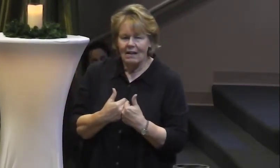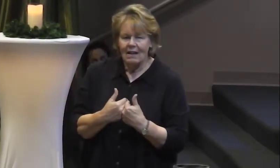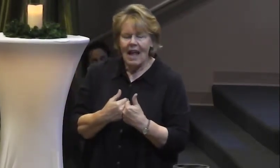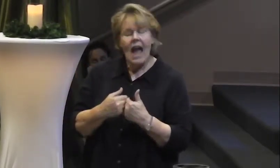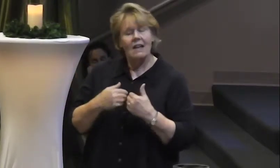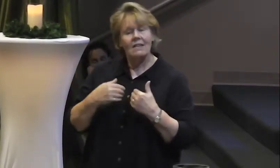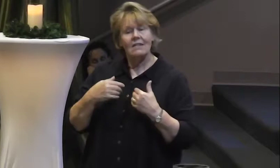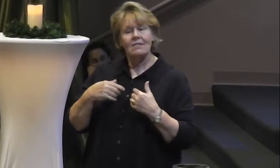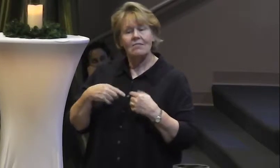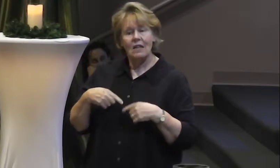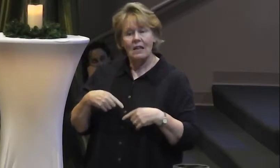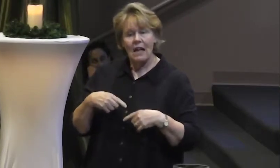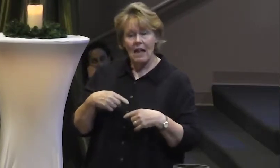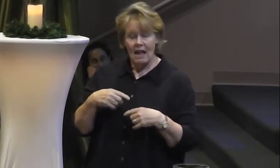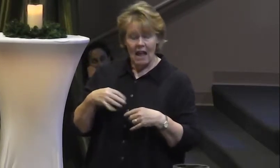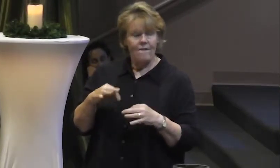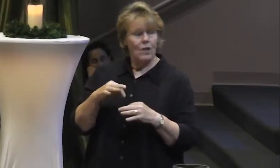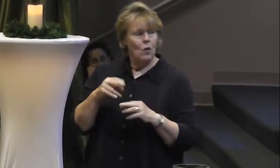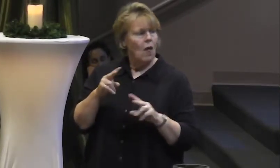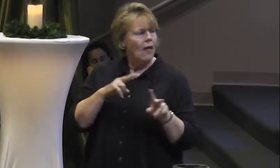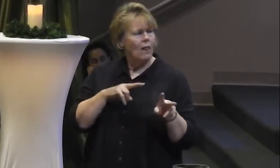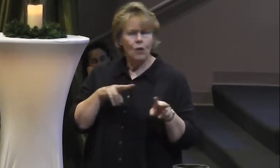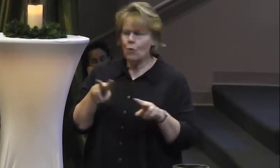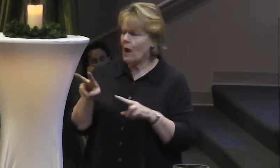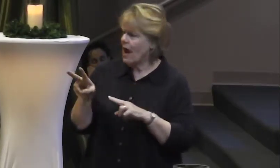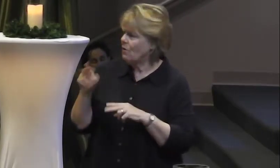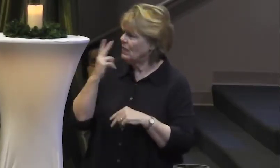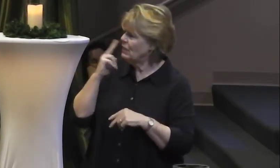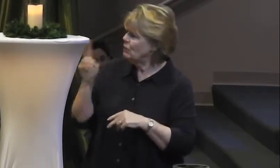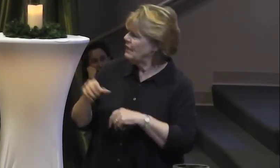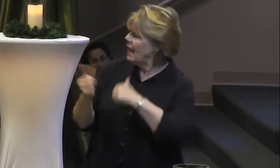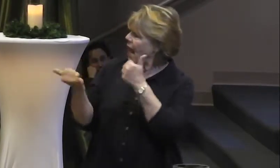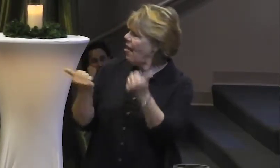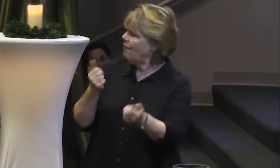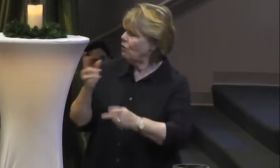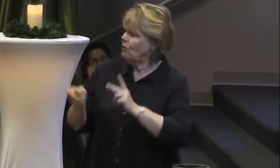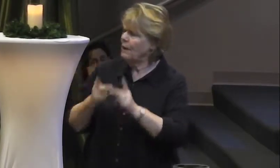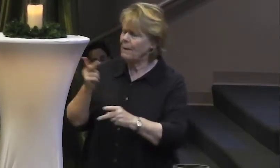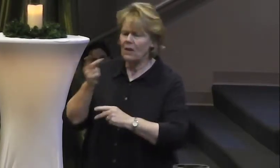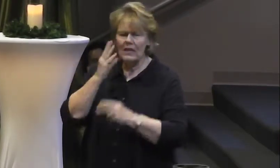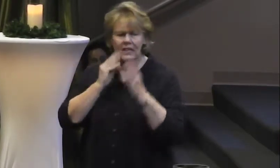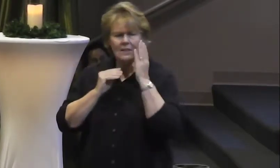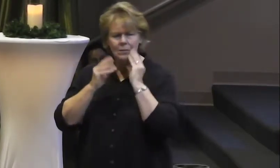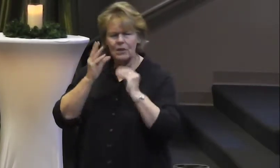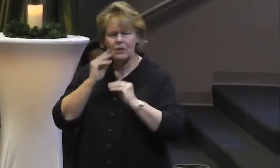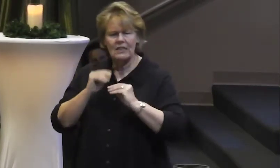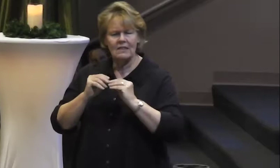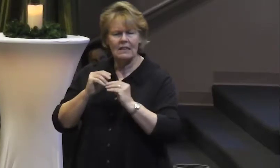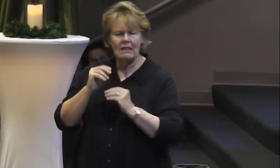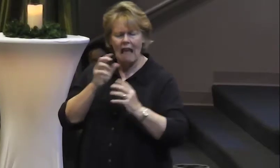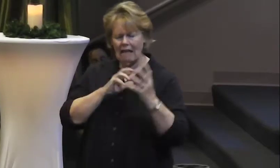around and see others displaced, can you believe Jesus goes